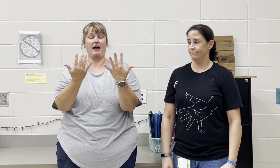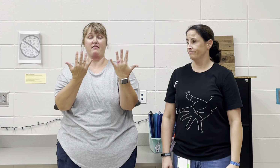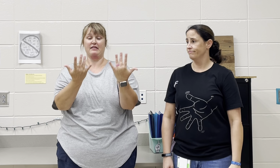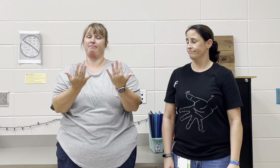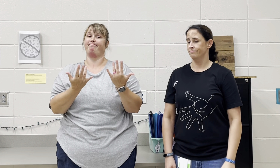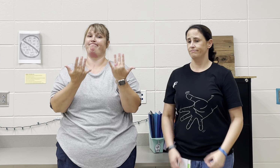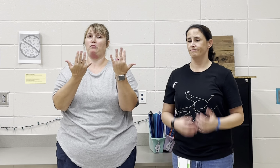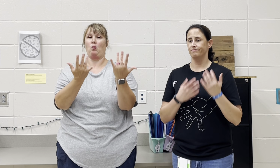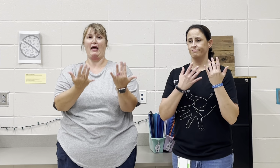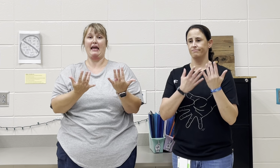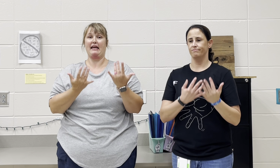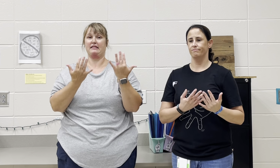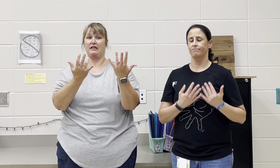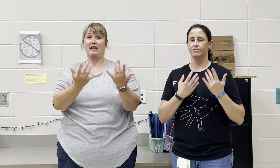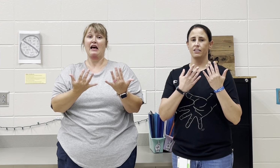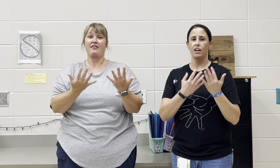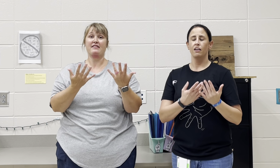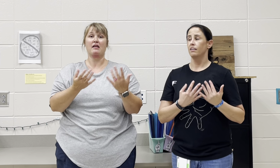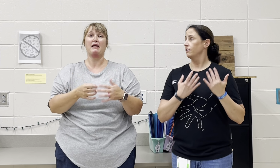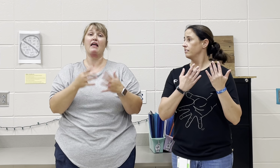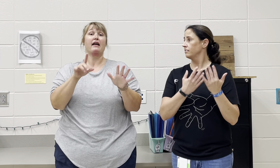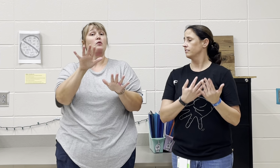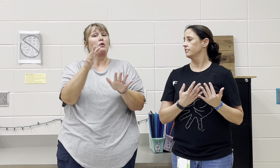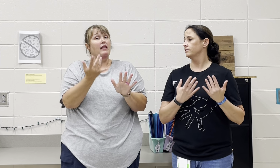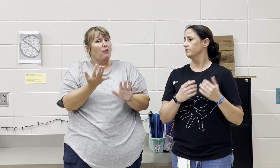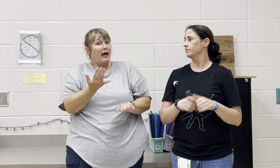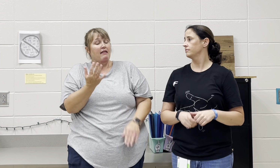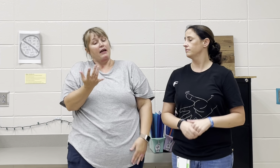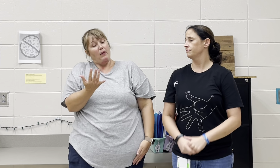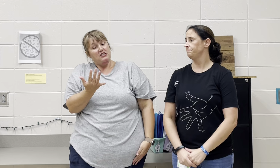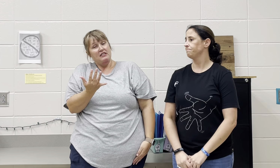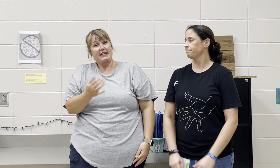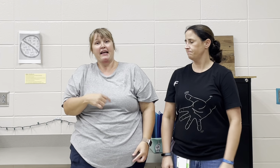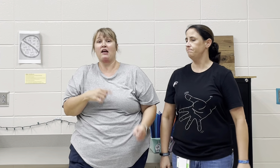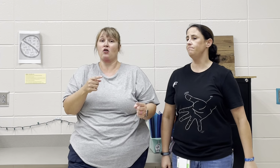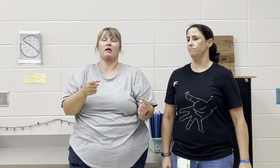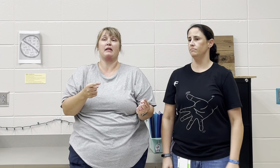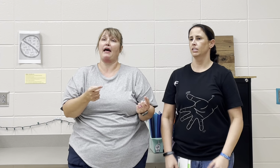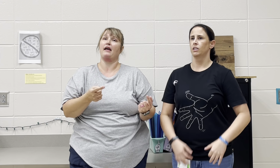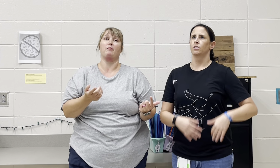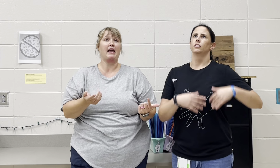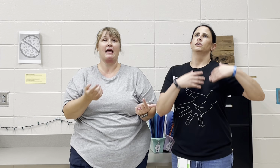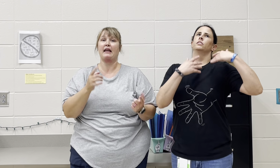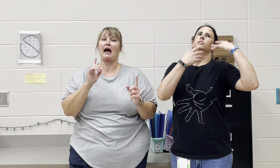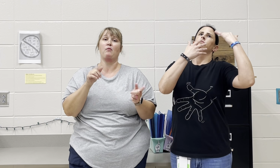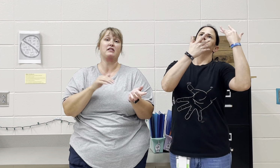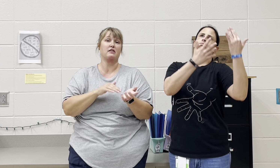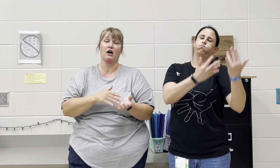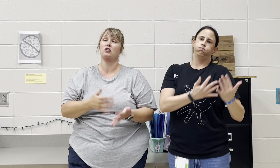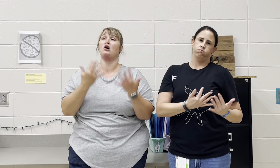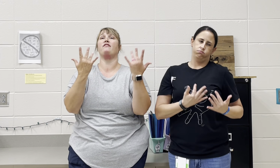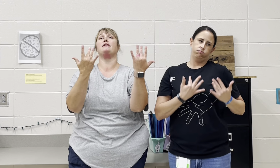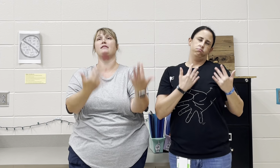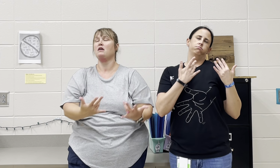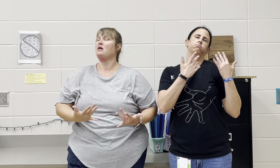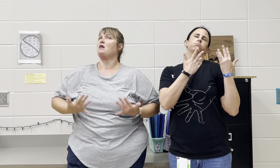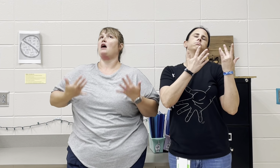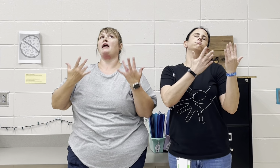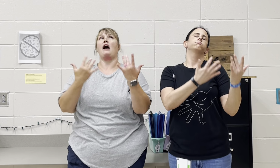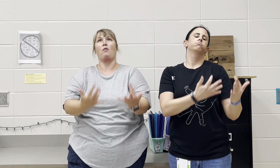5s, wait. And this can be like, ooh, like wait just a second, or it can be like, man, I went to the doctor's office and I